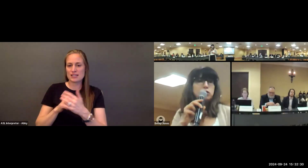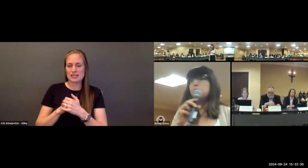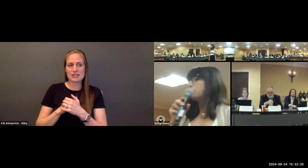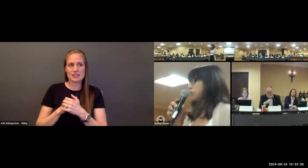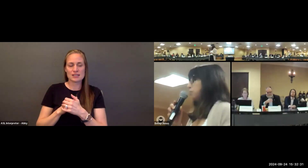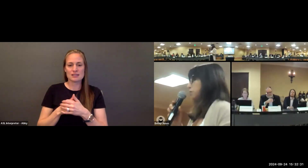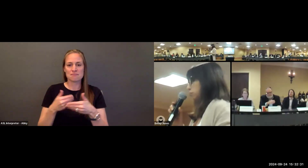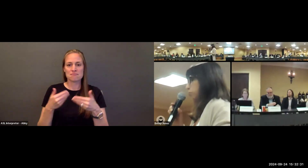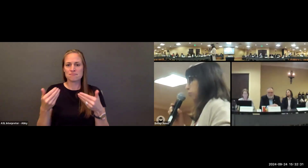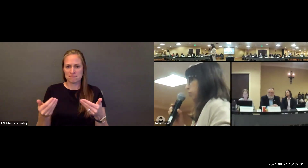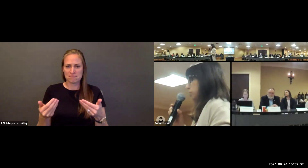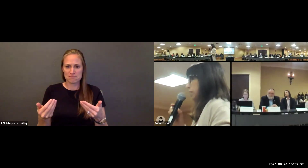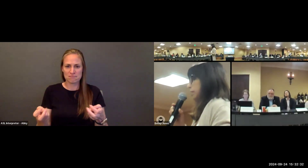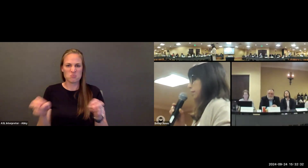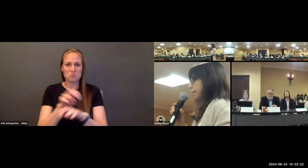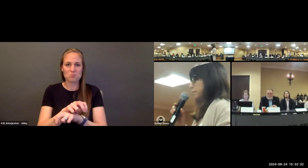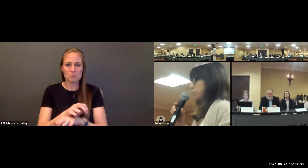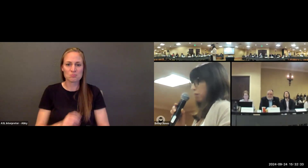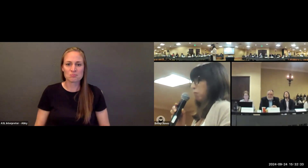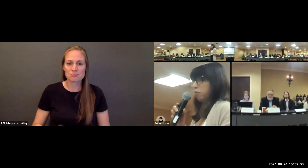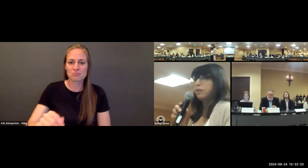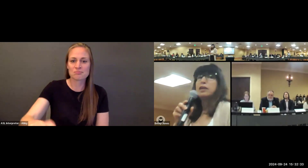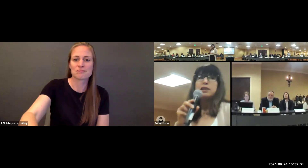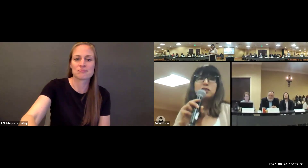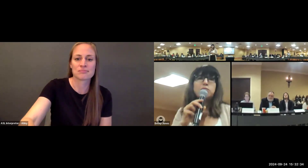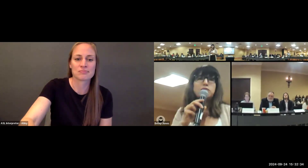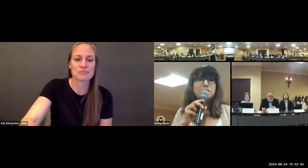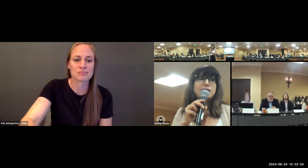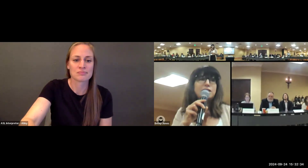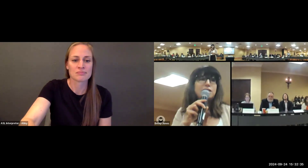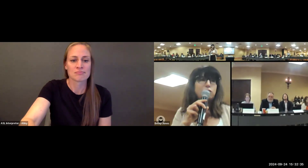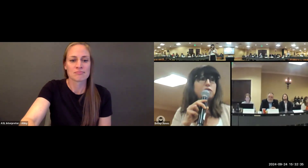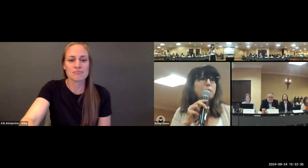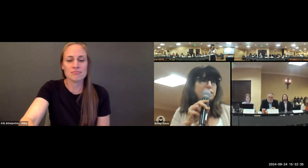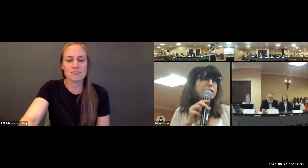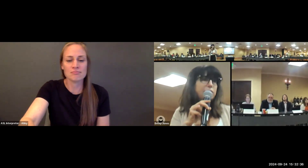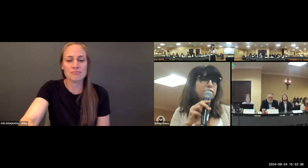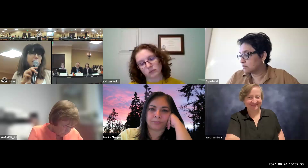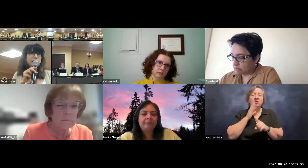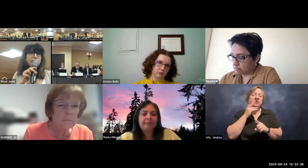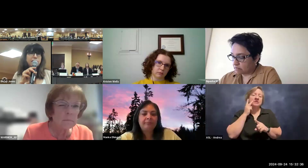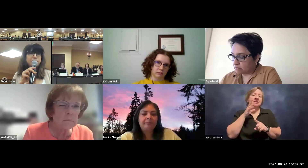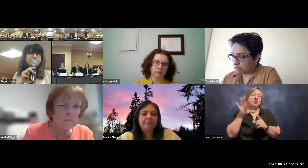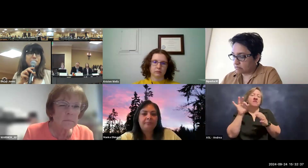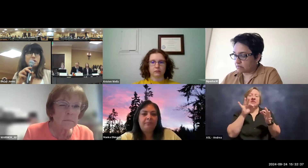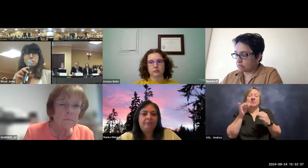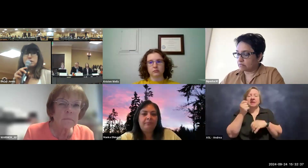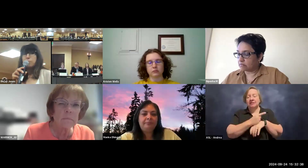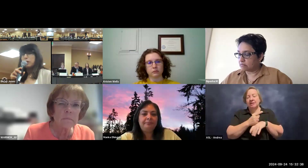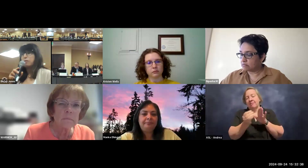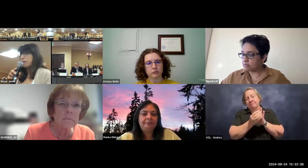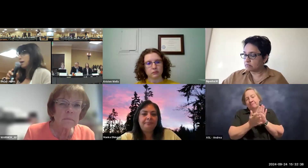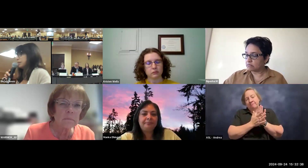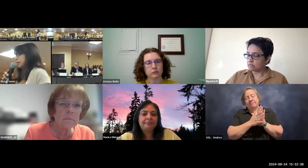is that when you review this report next month, you will see your feedback today reflected. So that's